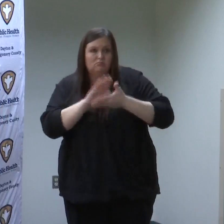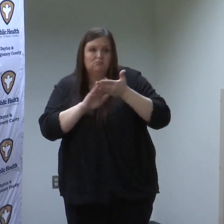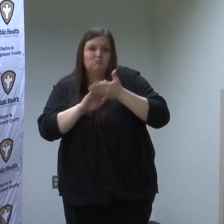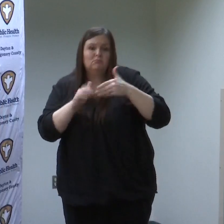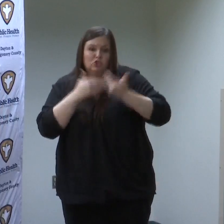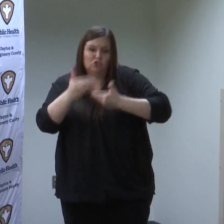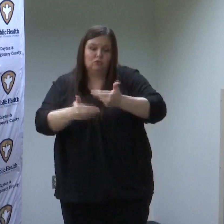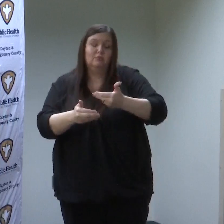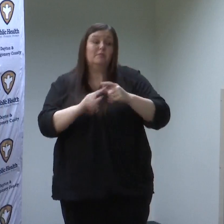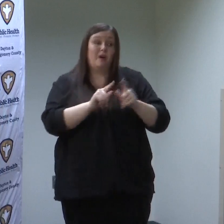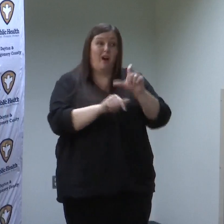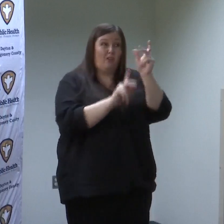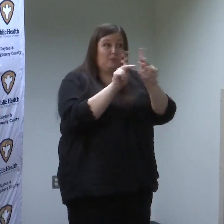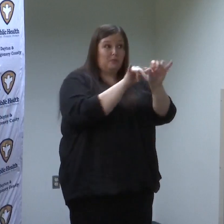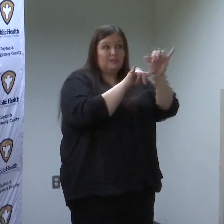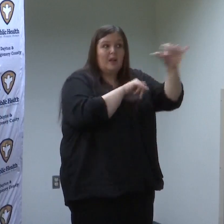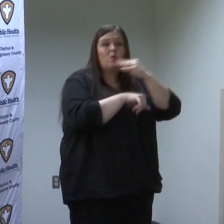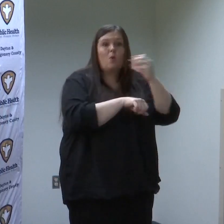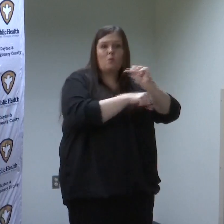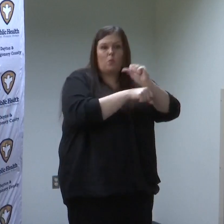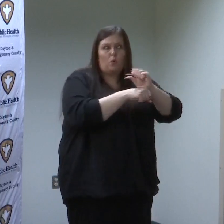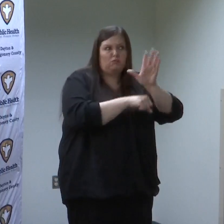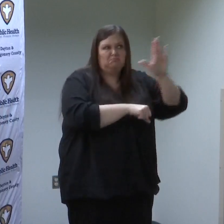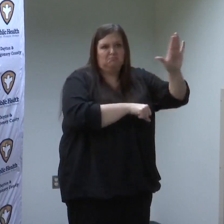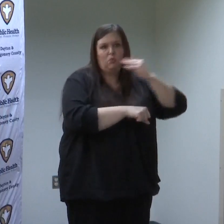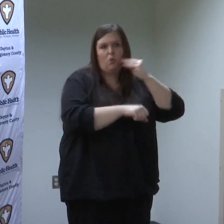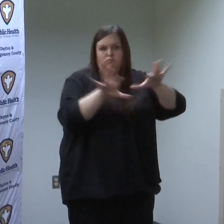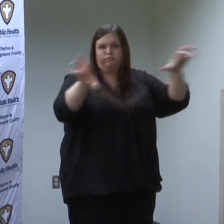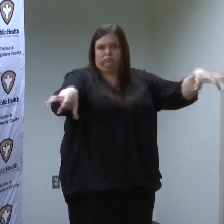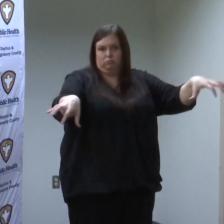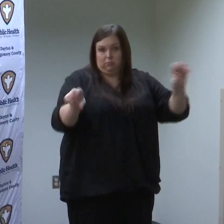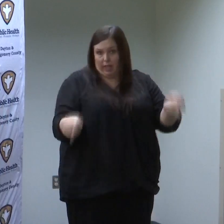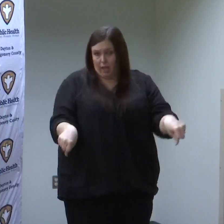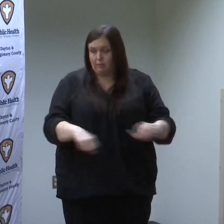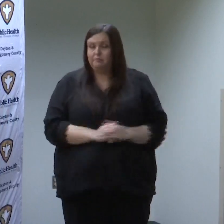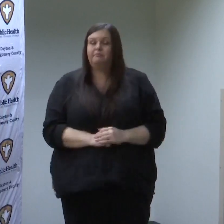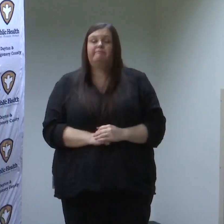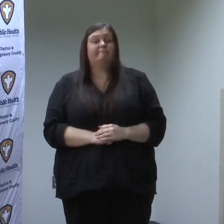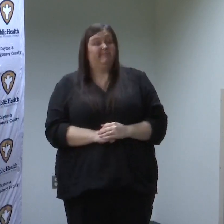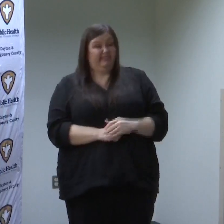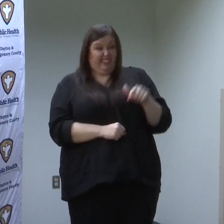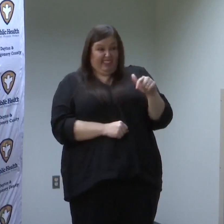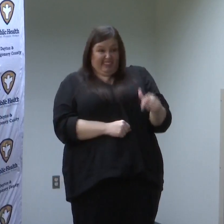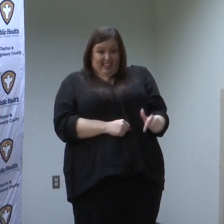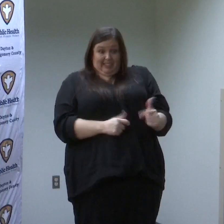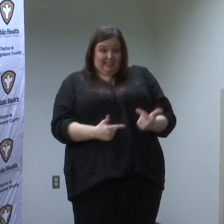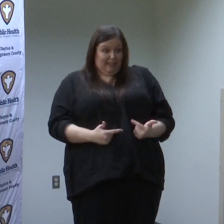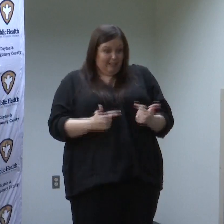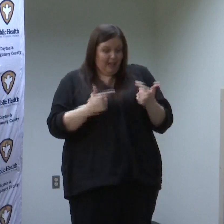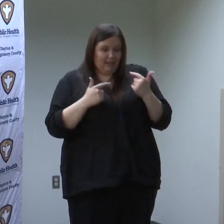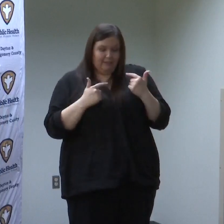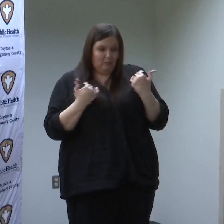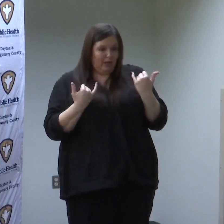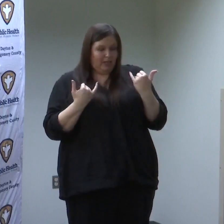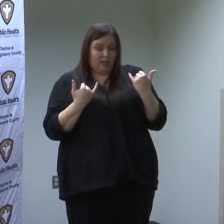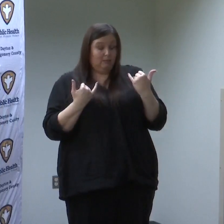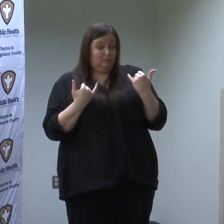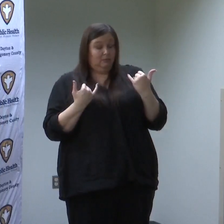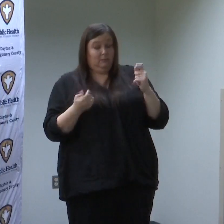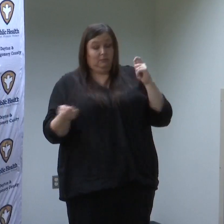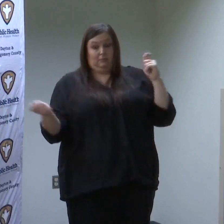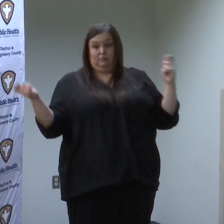working from home. So we all have to adhere to those recommendations. It's a new way of life. We